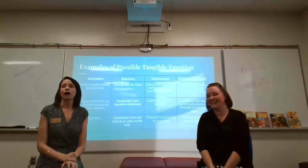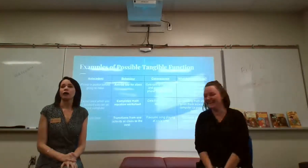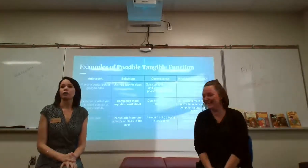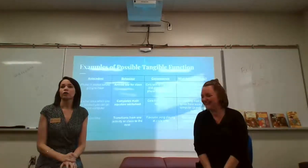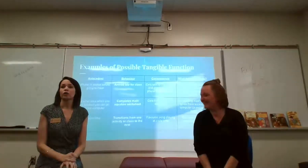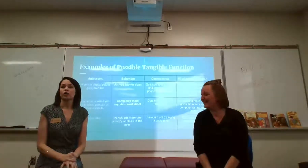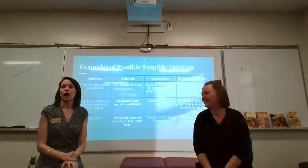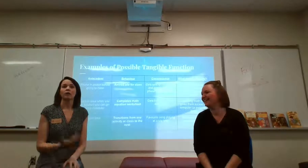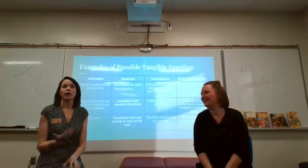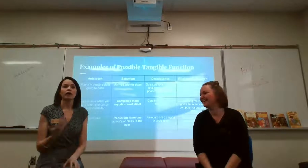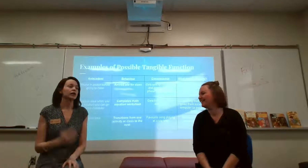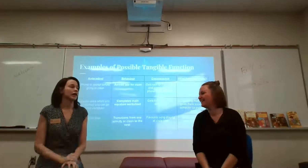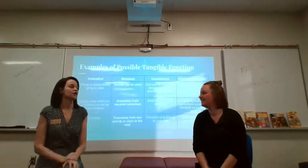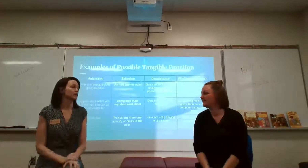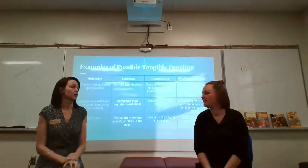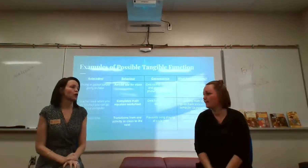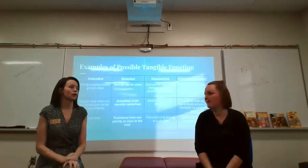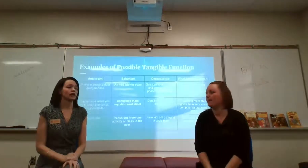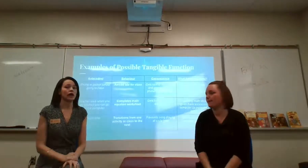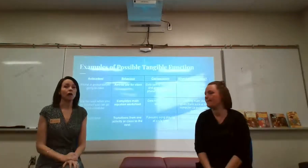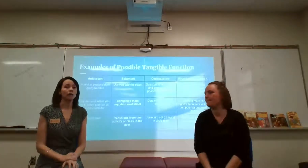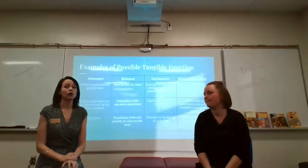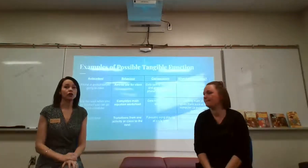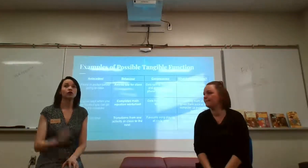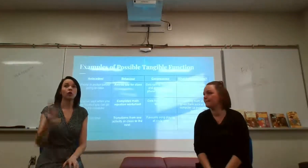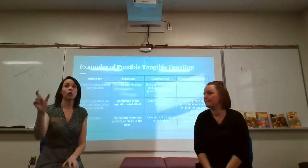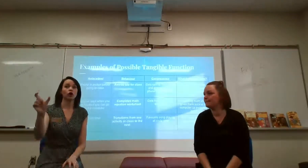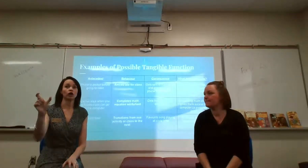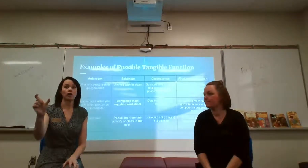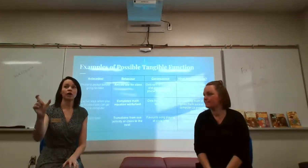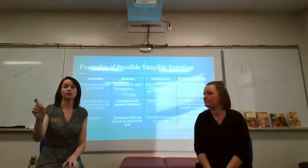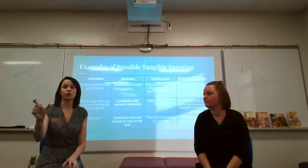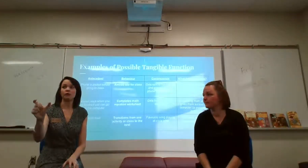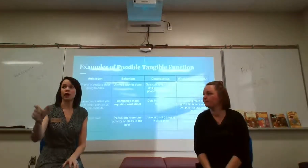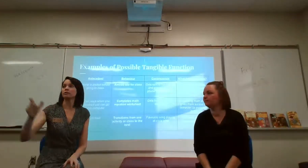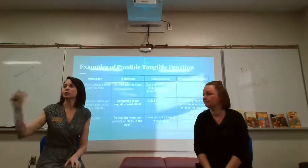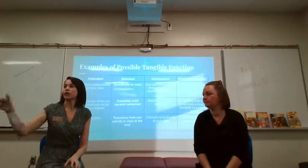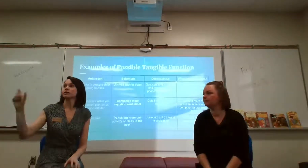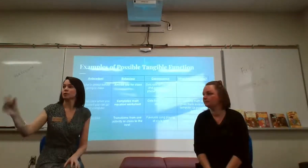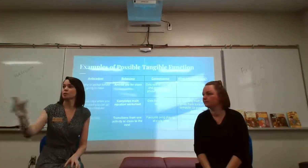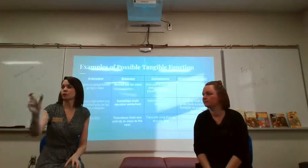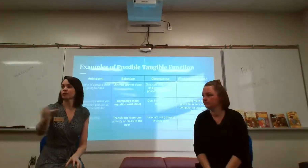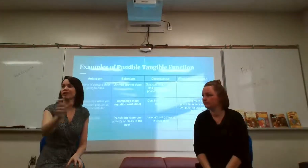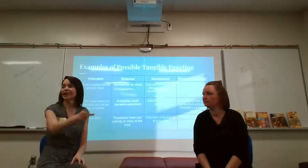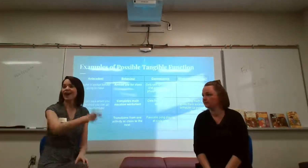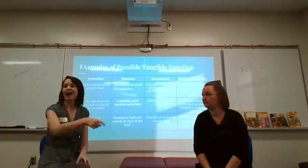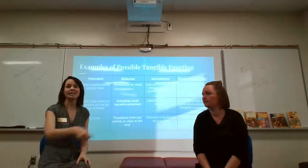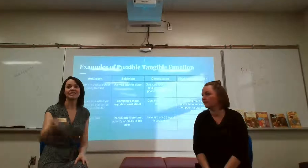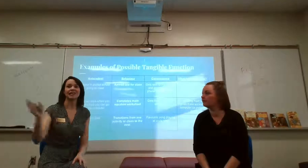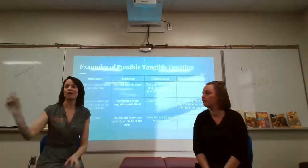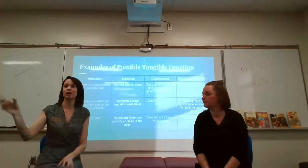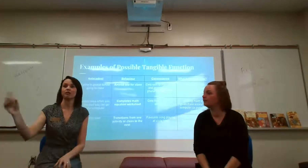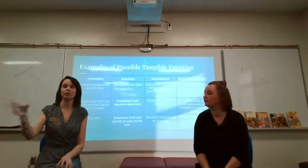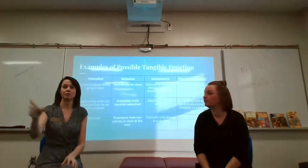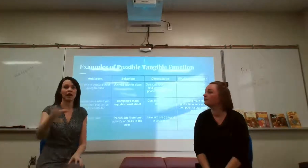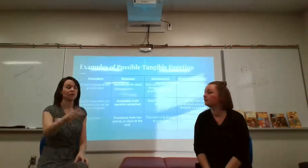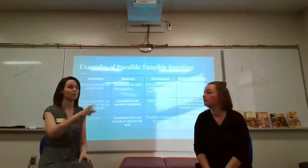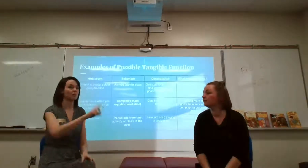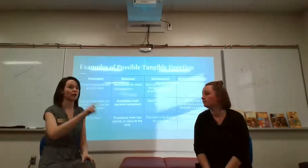do I get like an ice cream cone quickly? I'm gonna learn the word for ice cream and say it to people until I get reinforcement. And when my brain